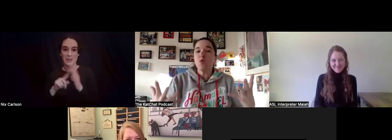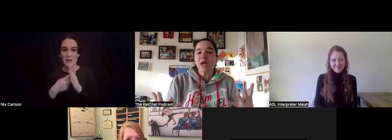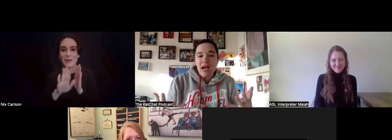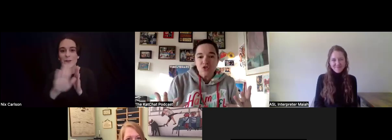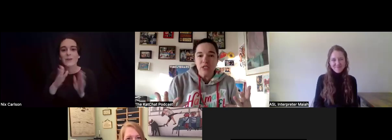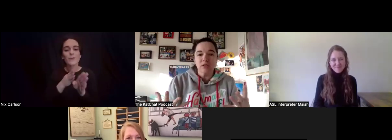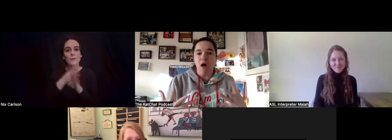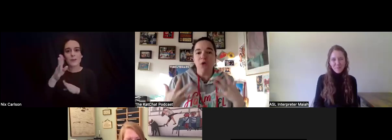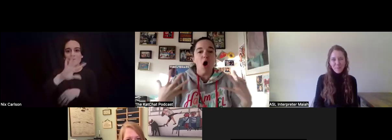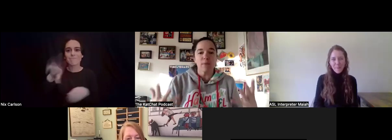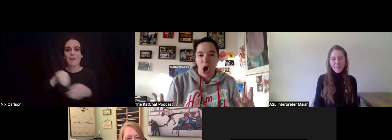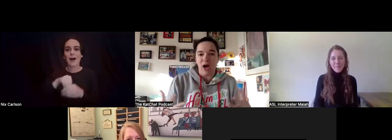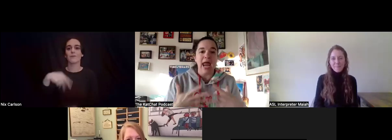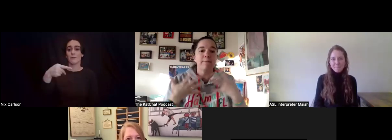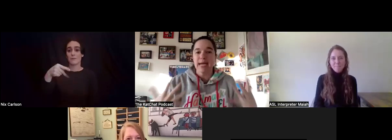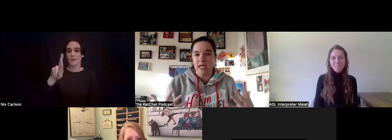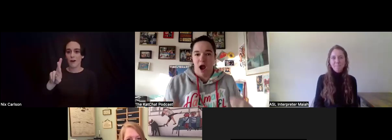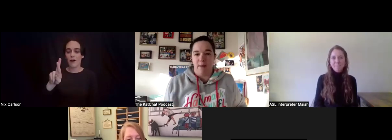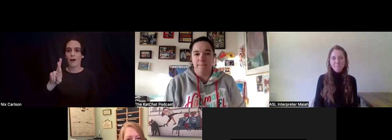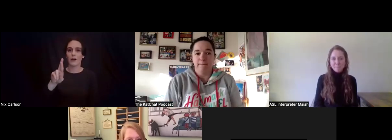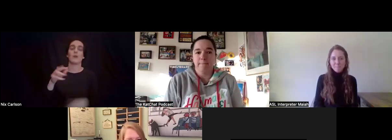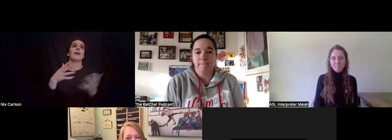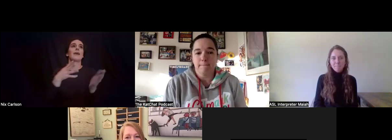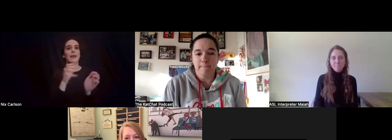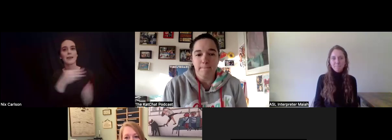in communications of Hallmark and media?